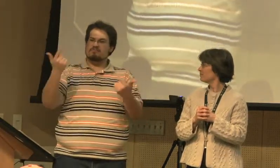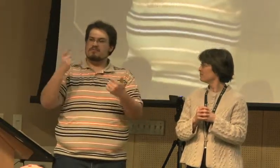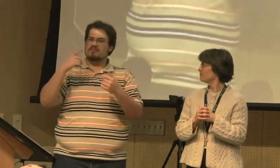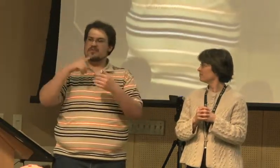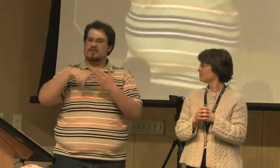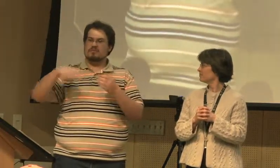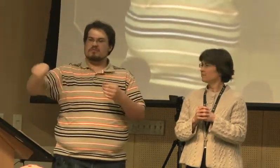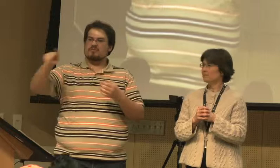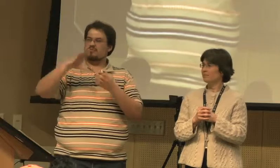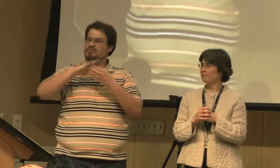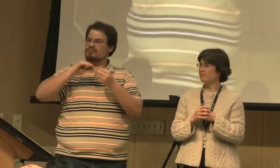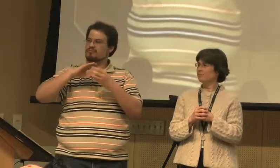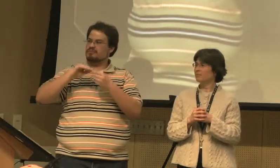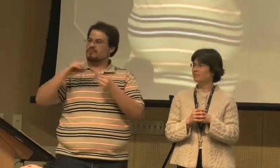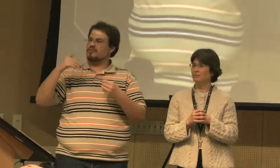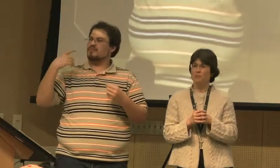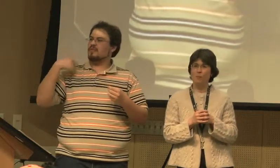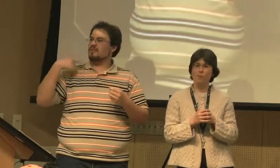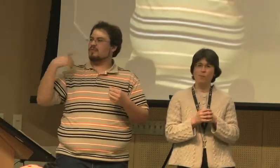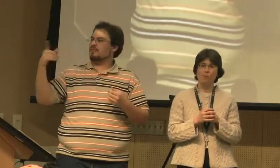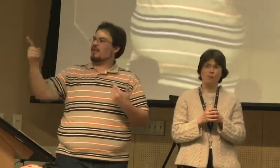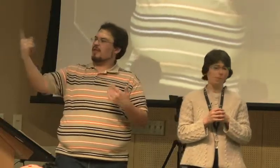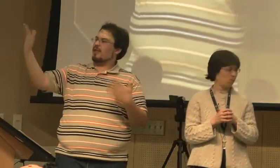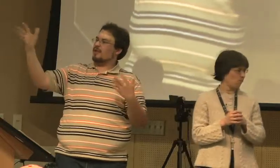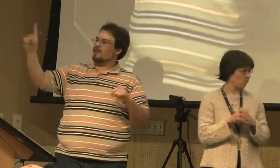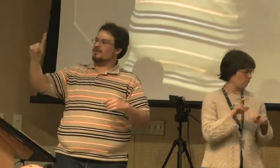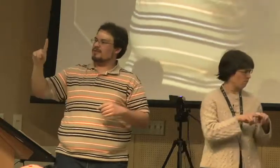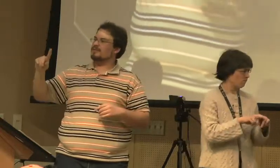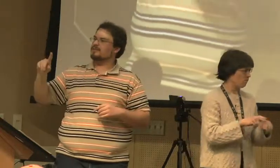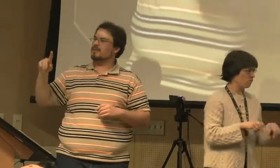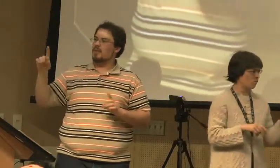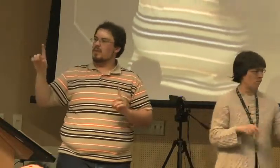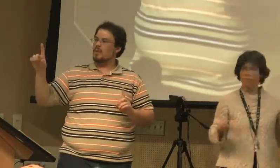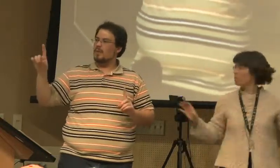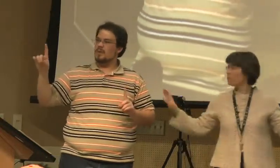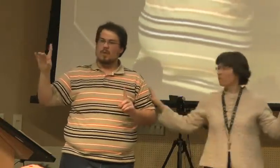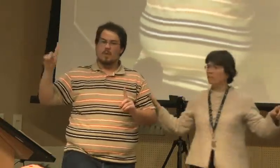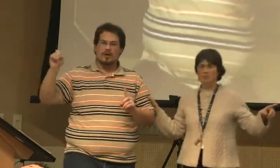Okay, so at this point in time, we're going to turn it to you, the audience. Oh, I have a different question.